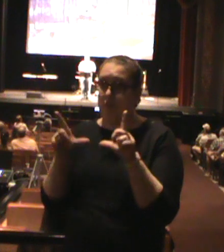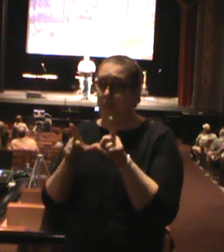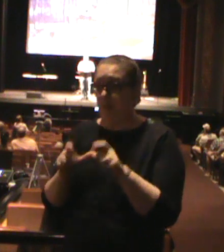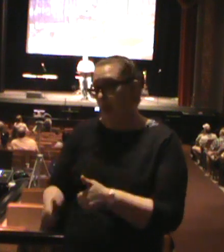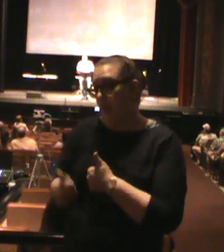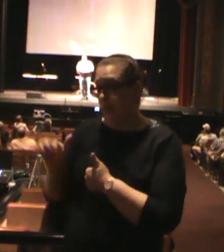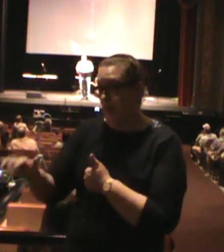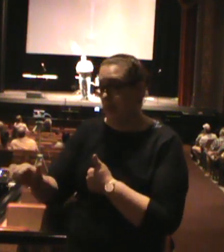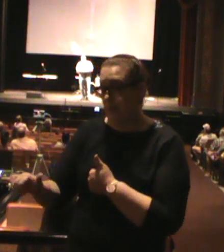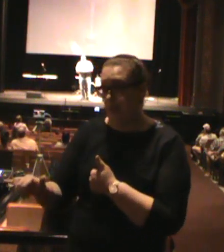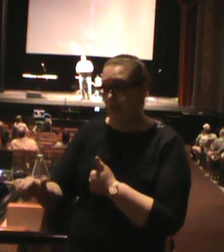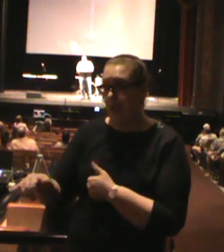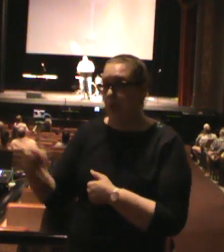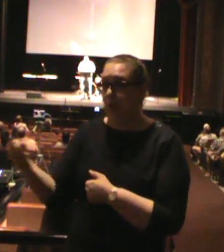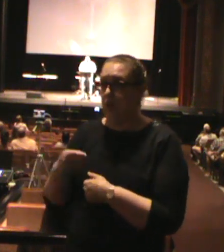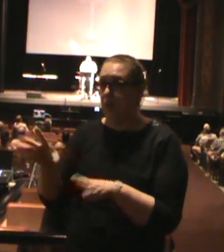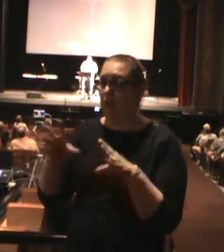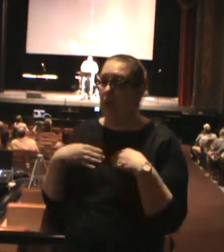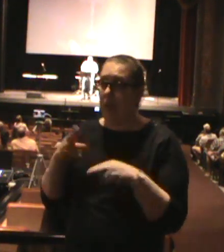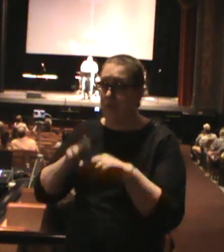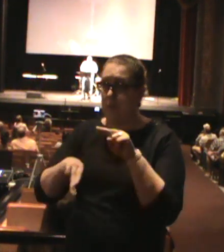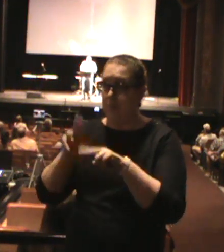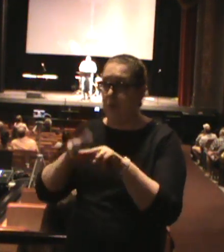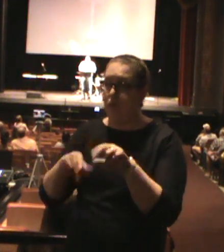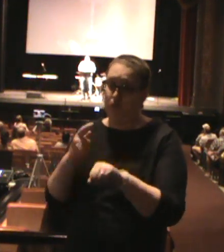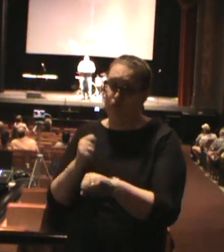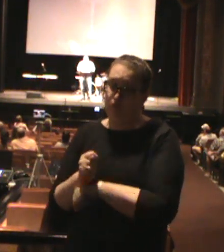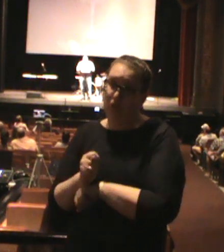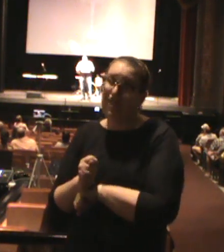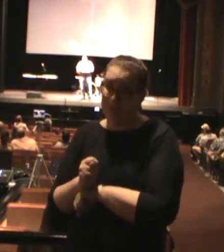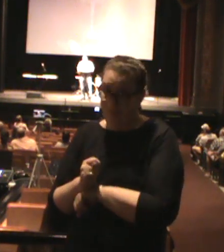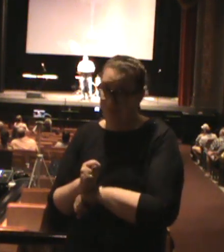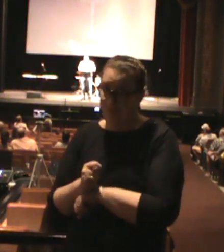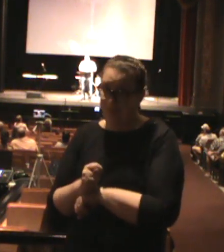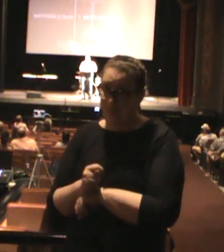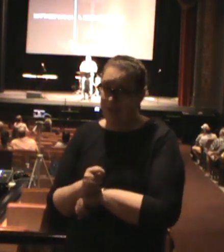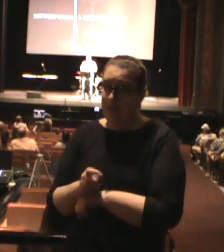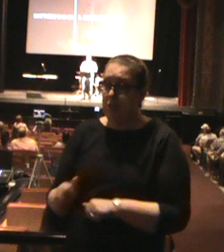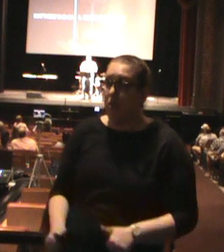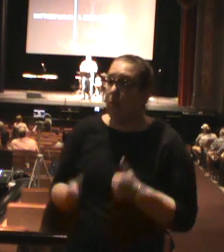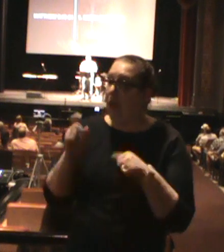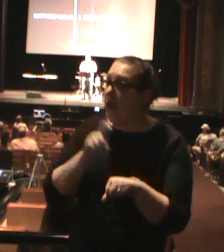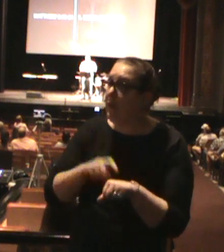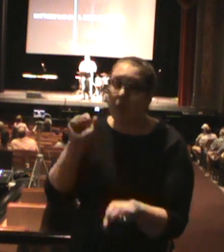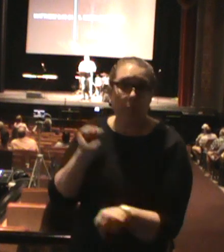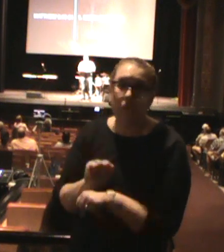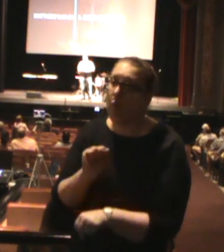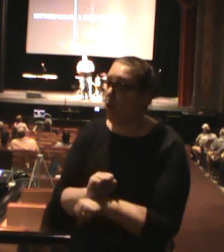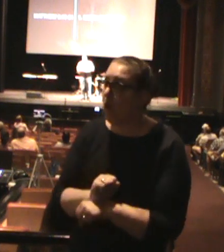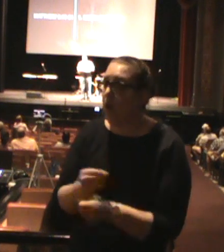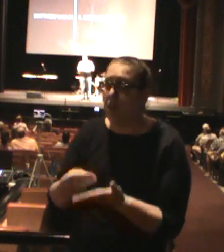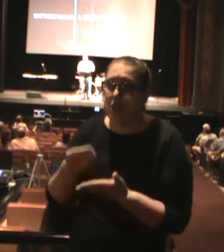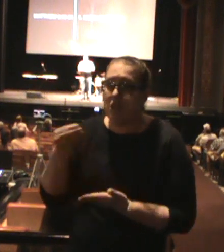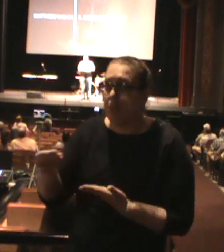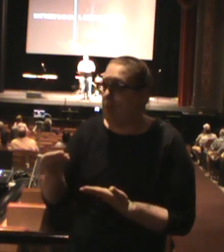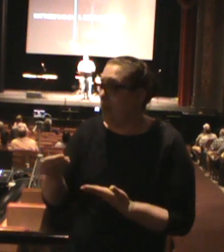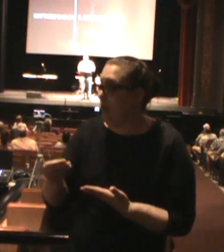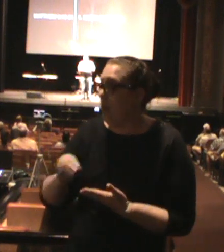have was a builder's risk policy. And so a lifetime of work. They spent